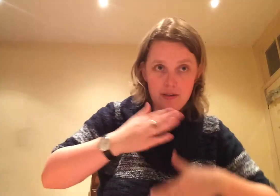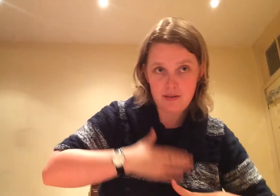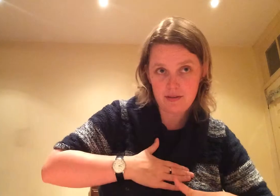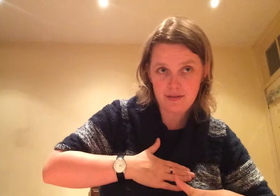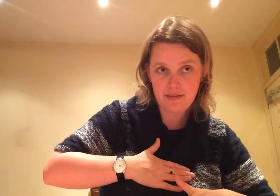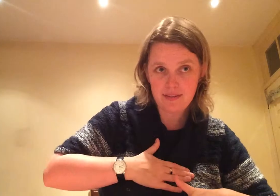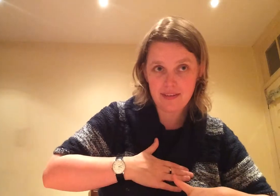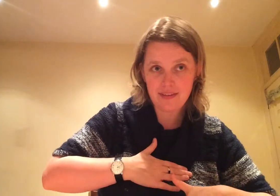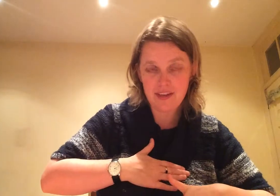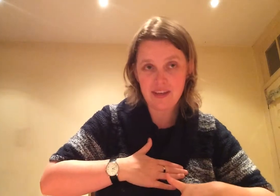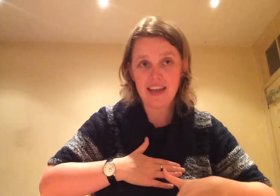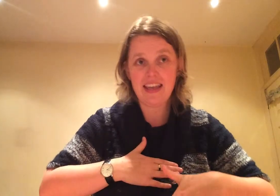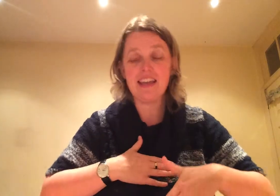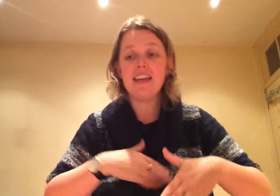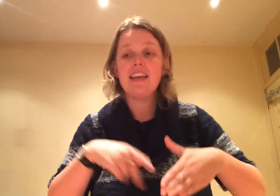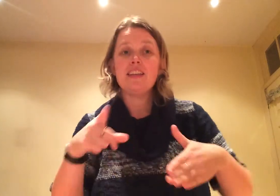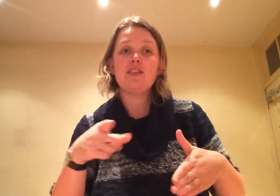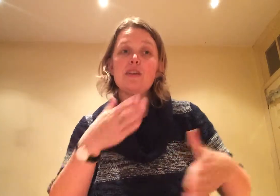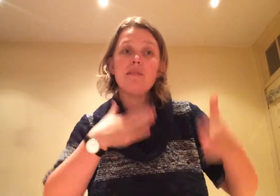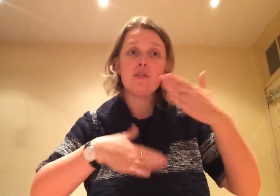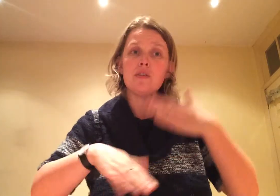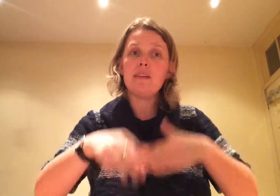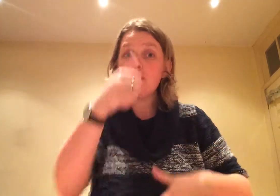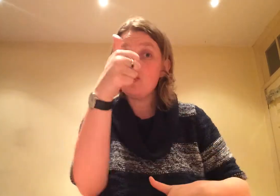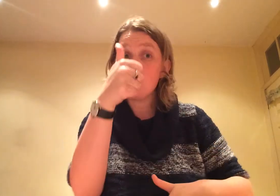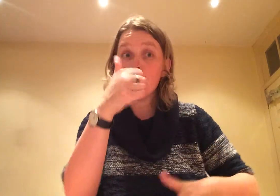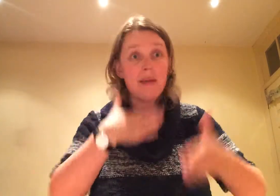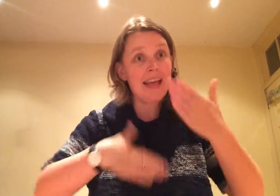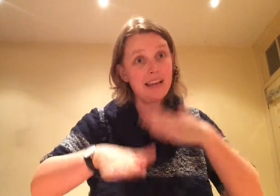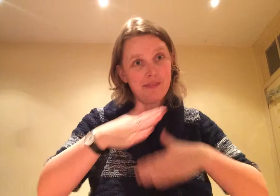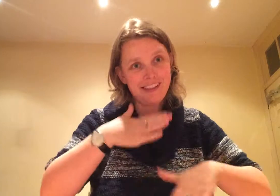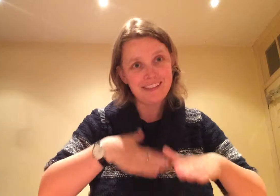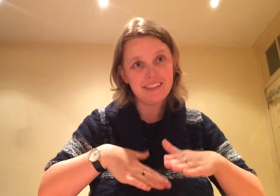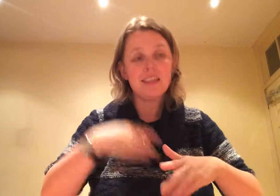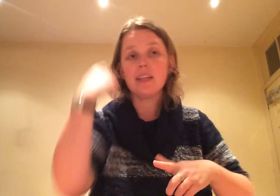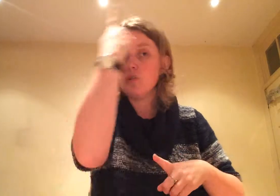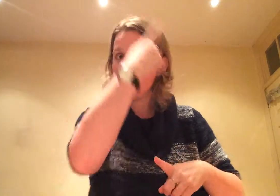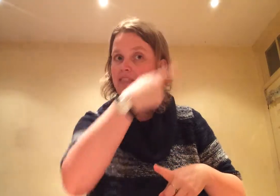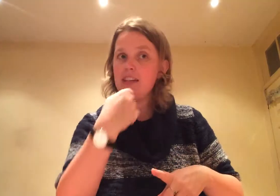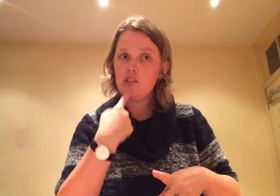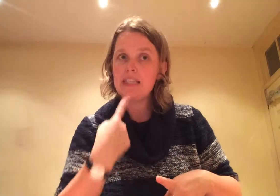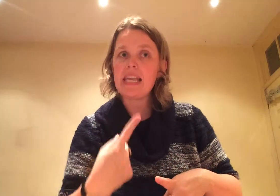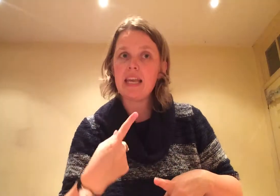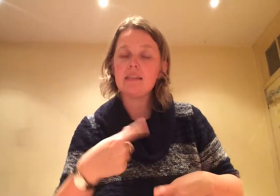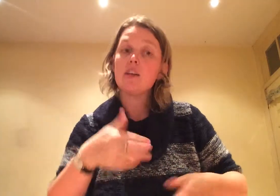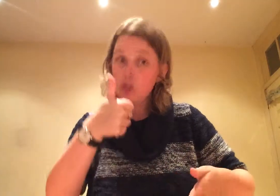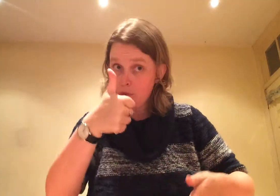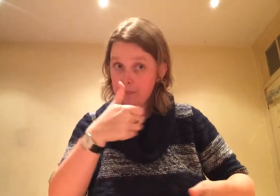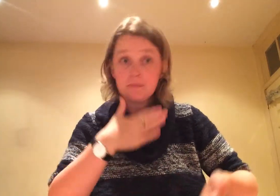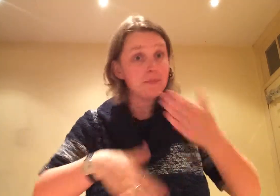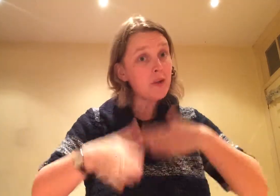patient. Okay, so if it's good behaviour, then your face should say it. Good